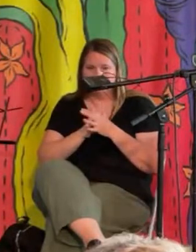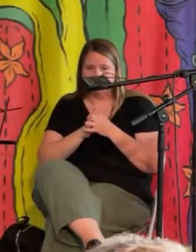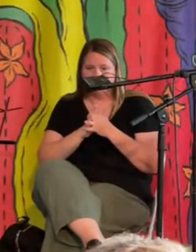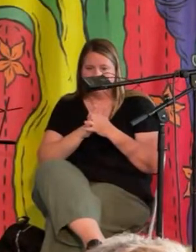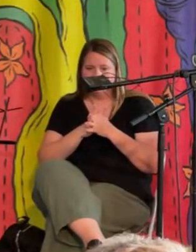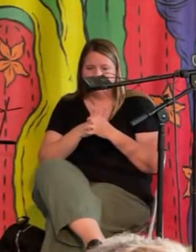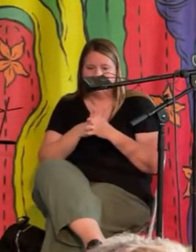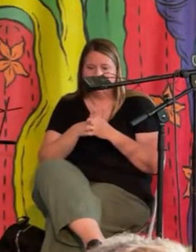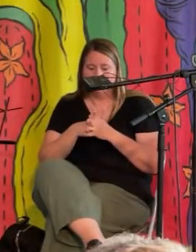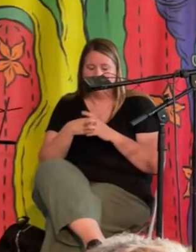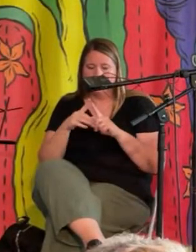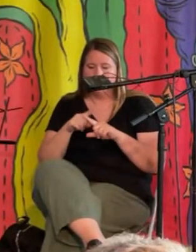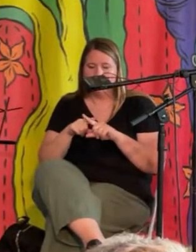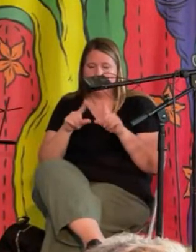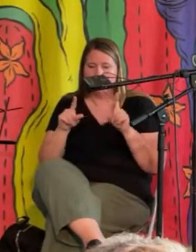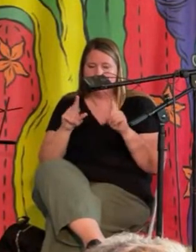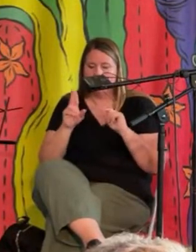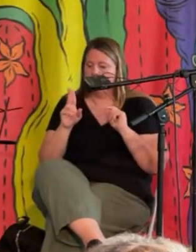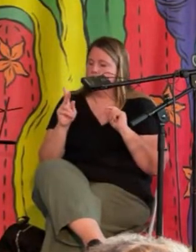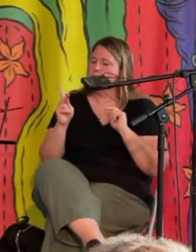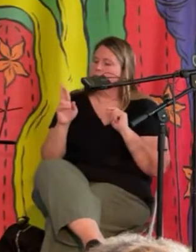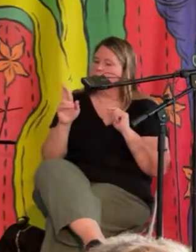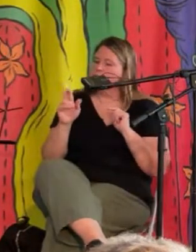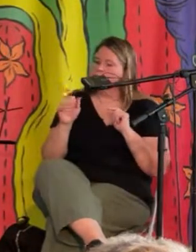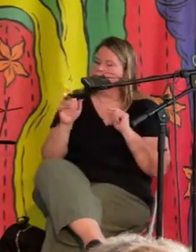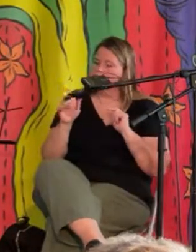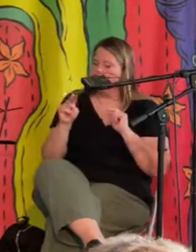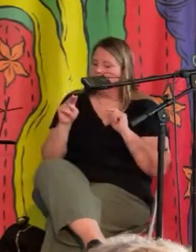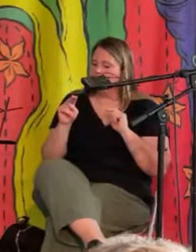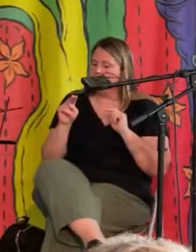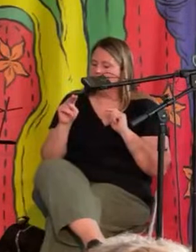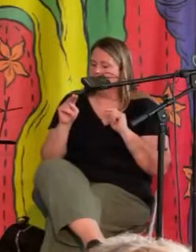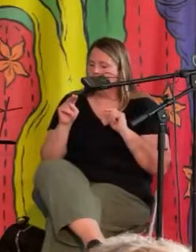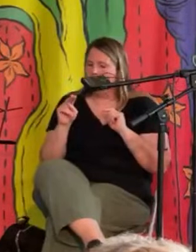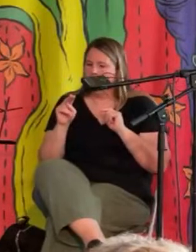But Ukrainian was the language we learned at school because we lived in Ukraine.